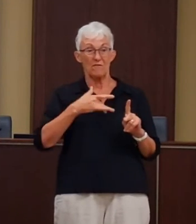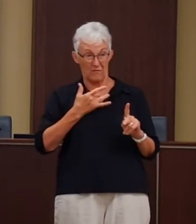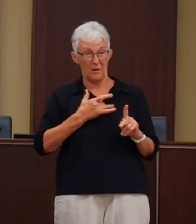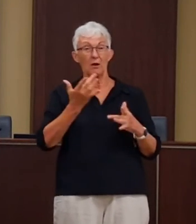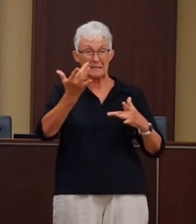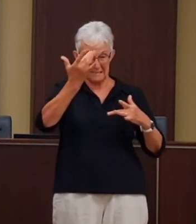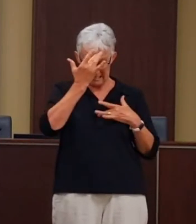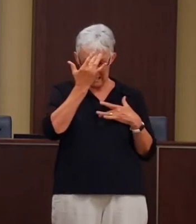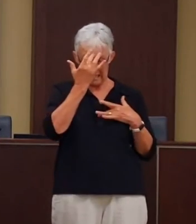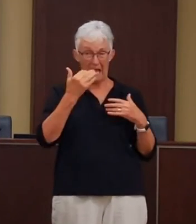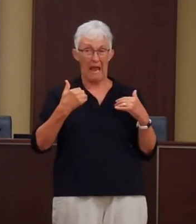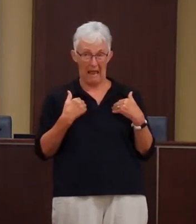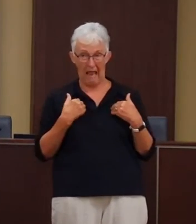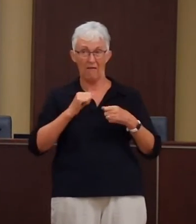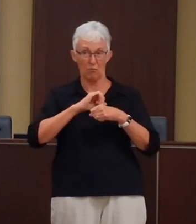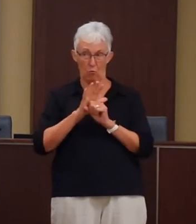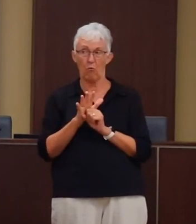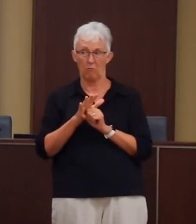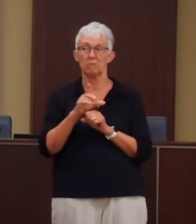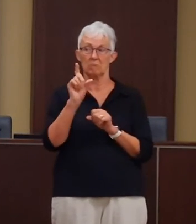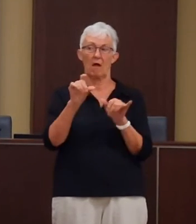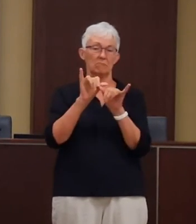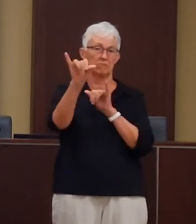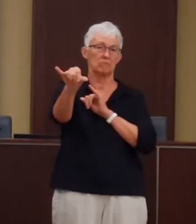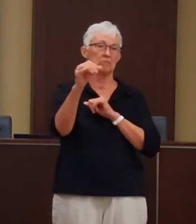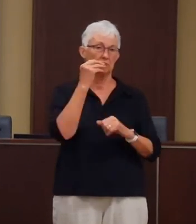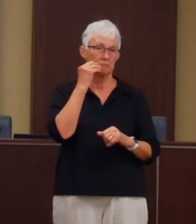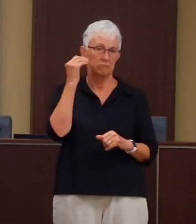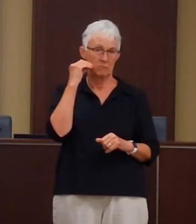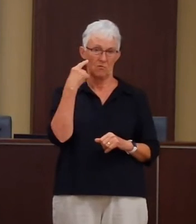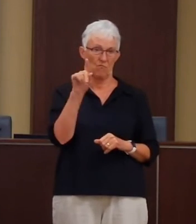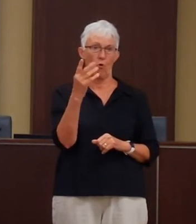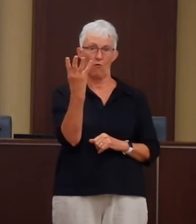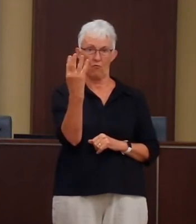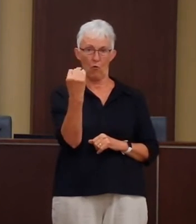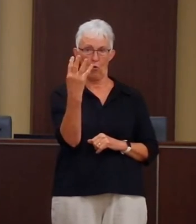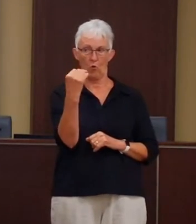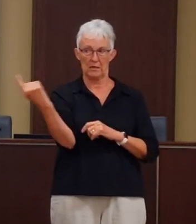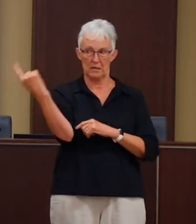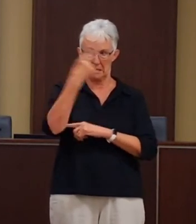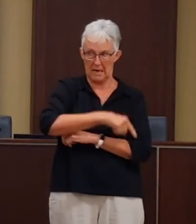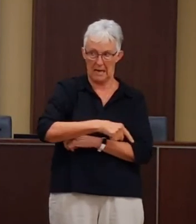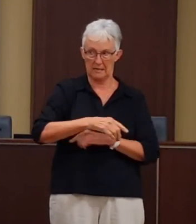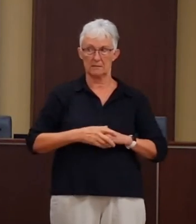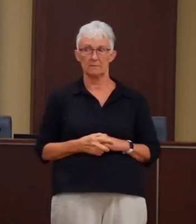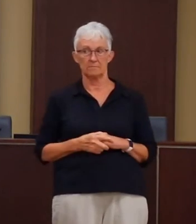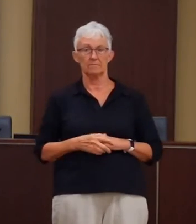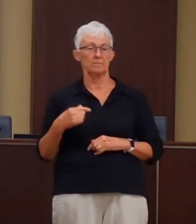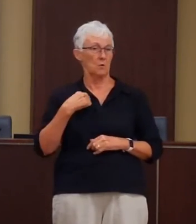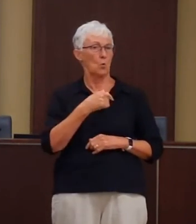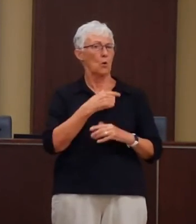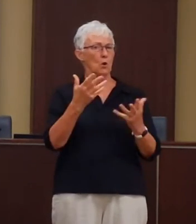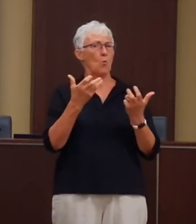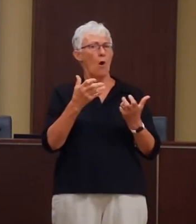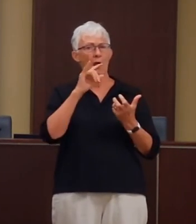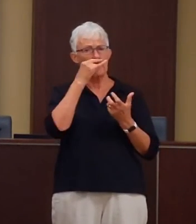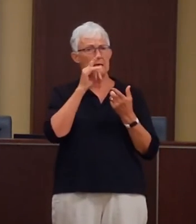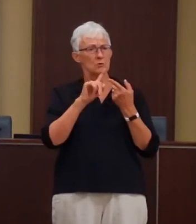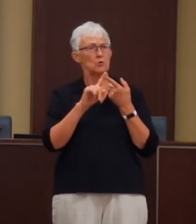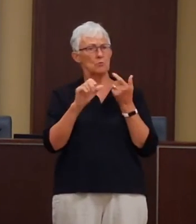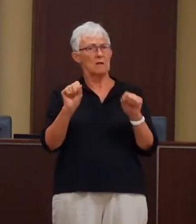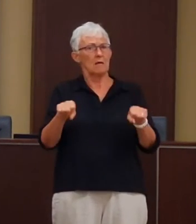covering will reduce required quarantines and result in students being able to attend school regularly, which is what we want, which